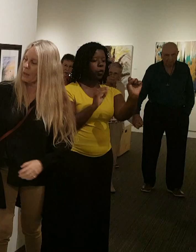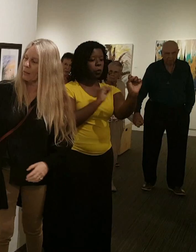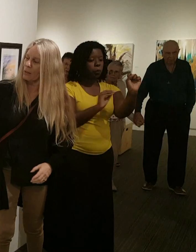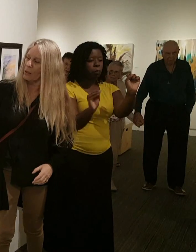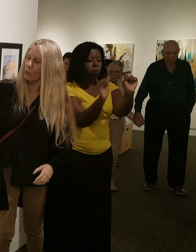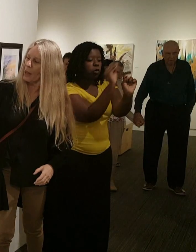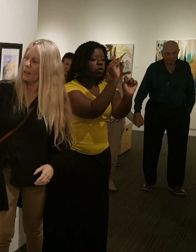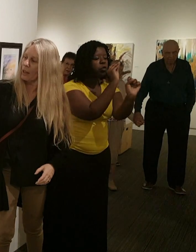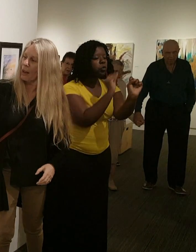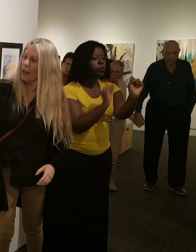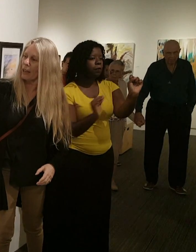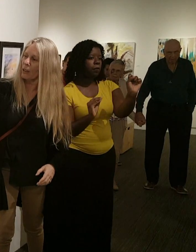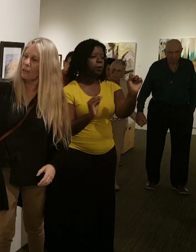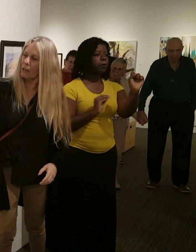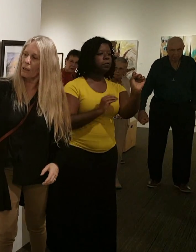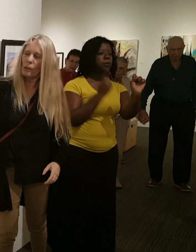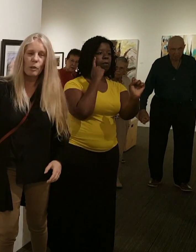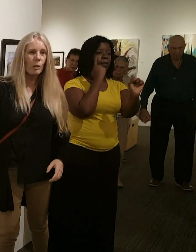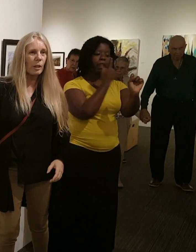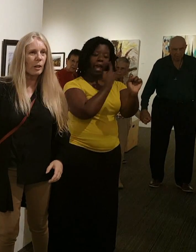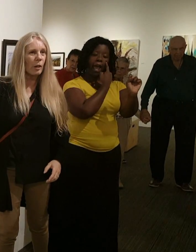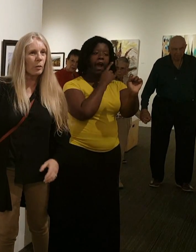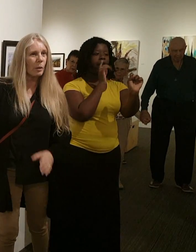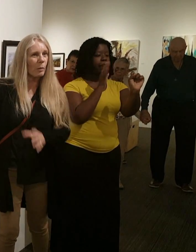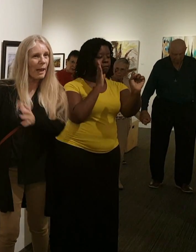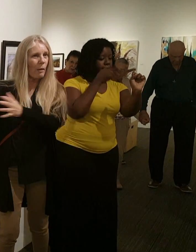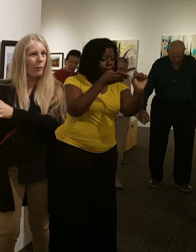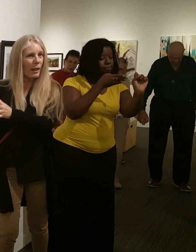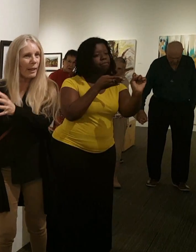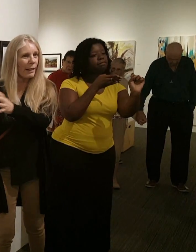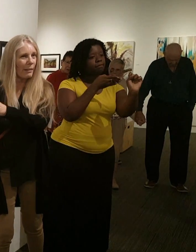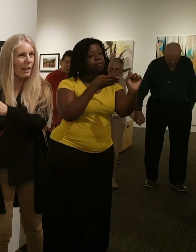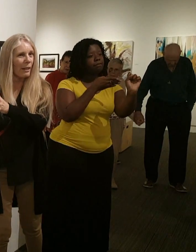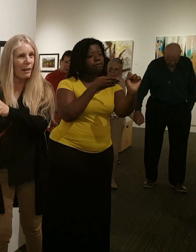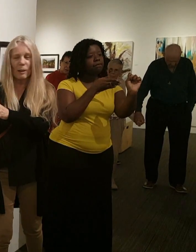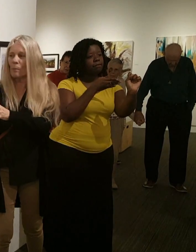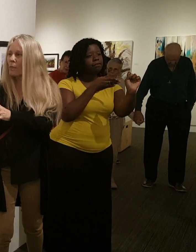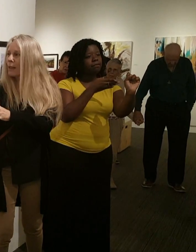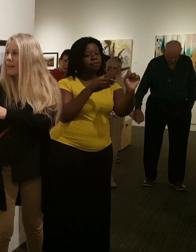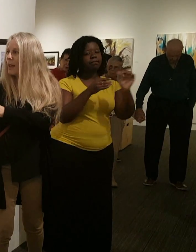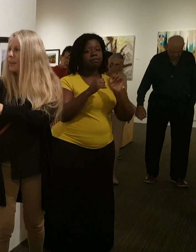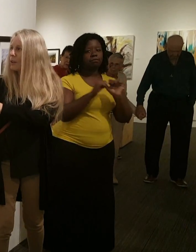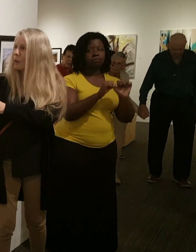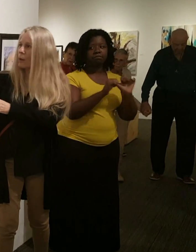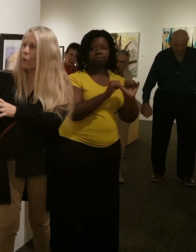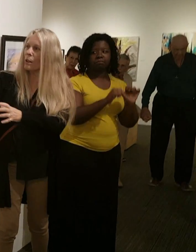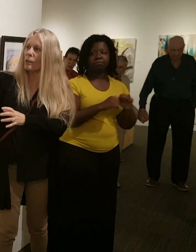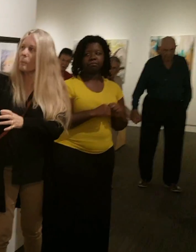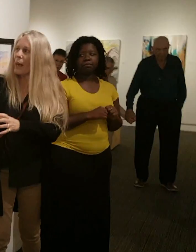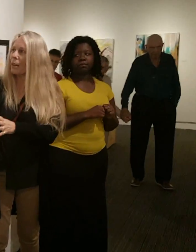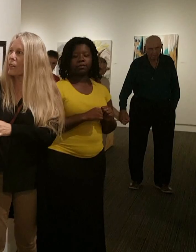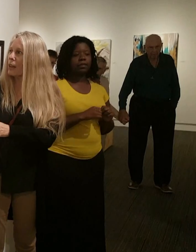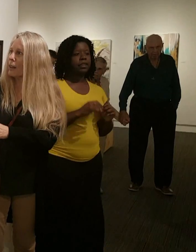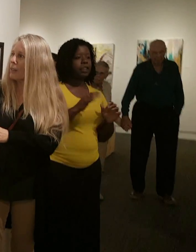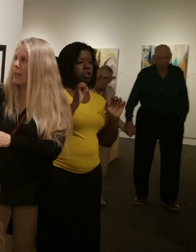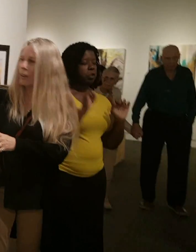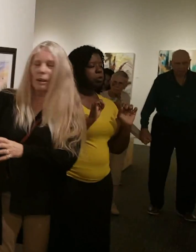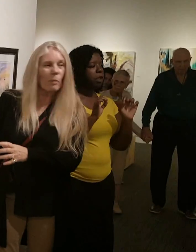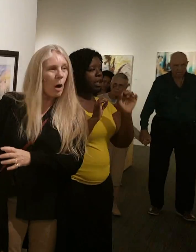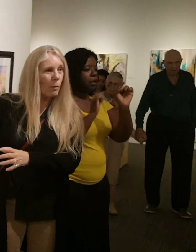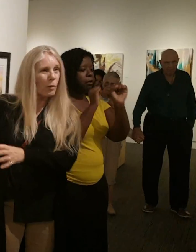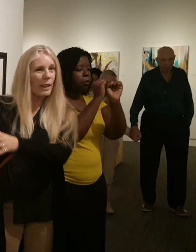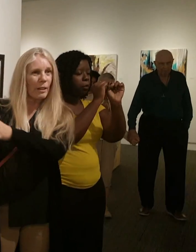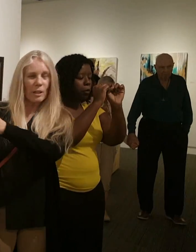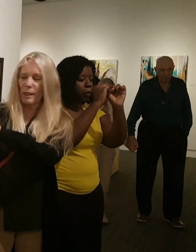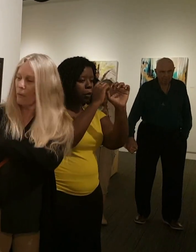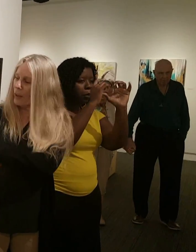around so that the eye can sort of go through without feeling, you know, and you can wander back there, and then hopefully